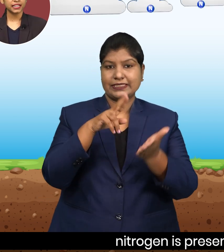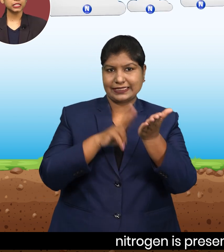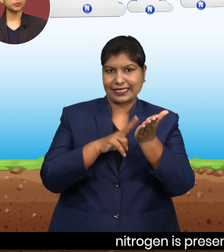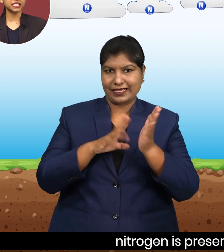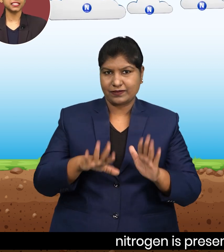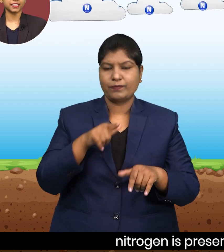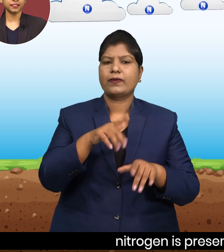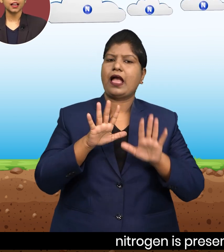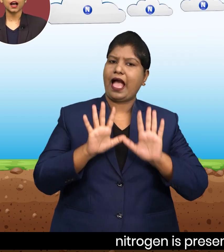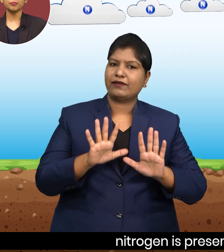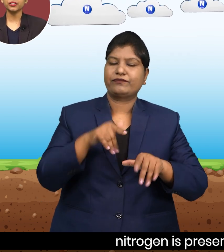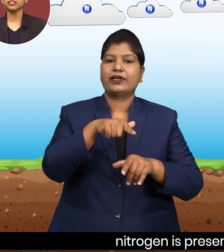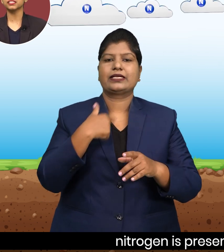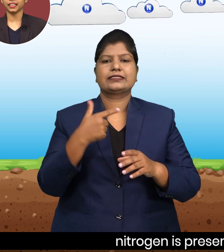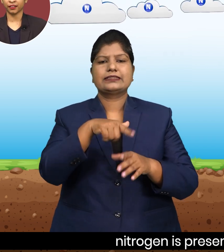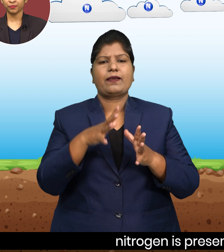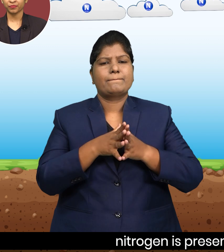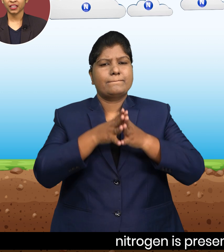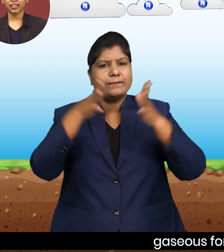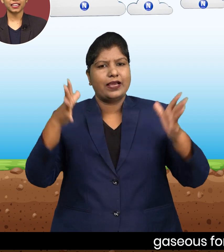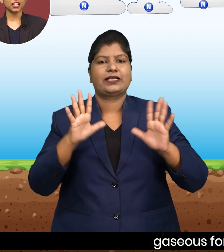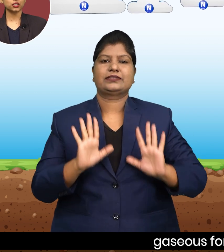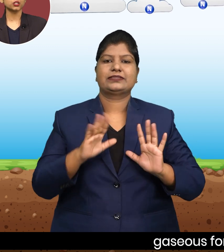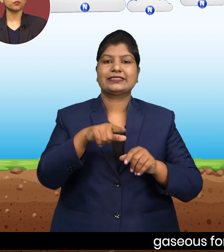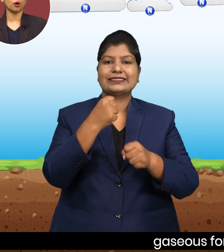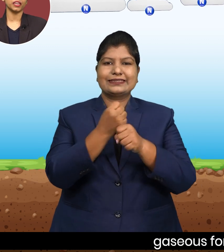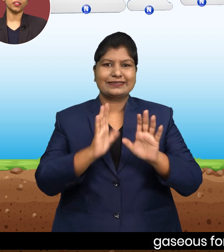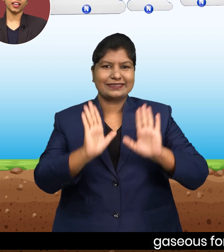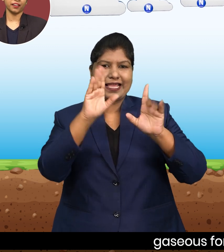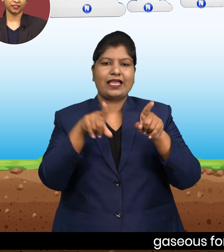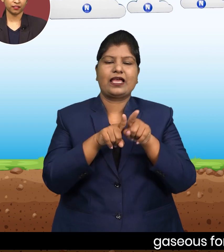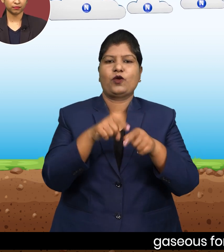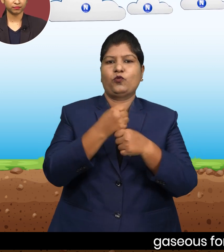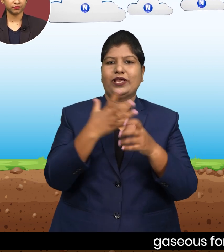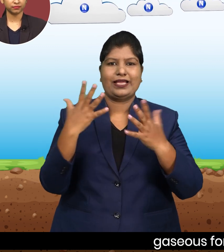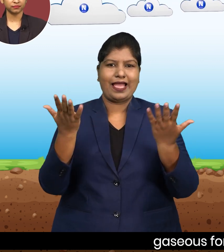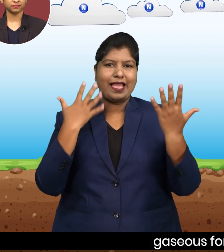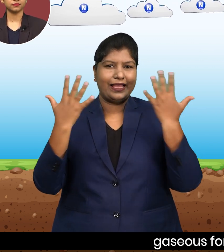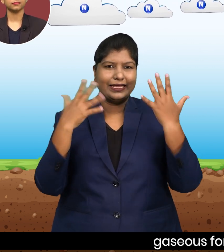Nitrogen is present in abundance in gaseous form in the air.